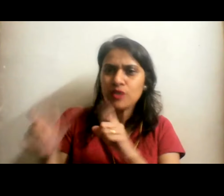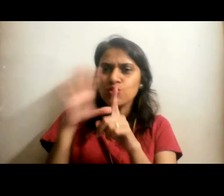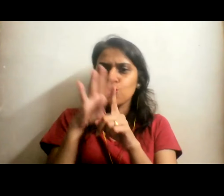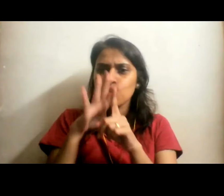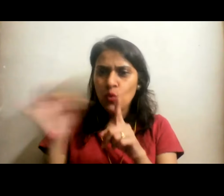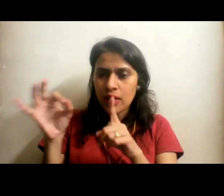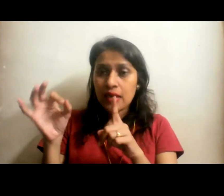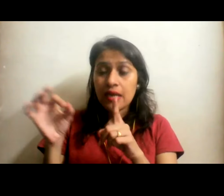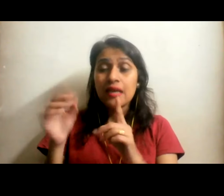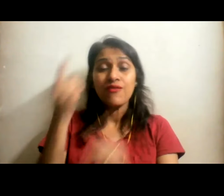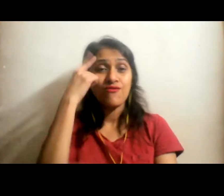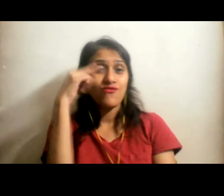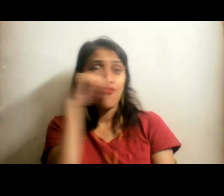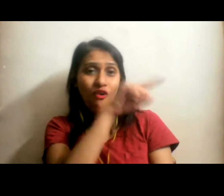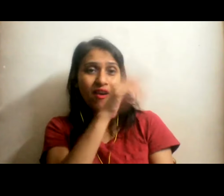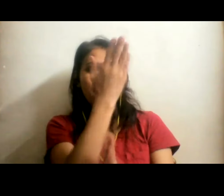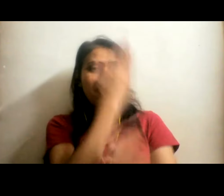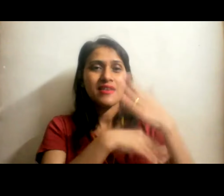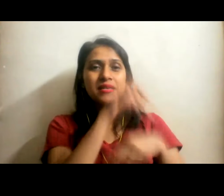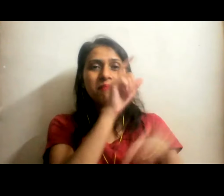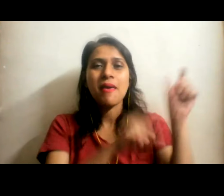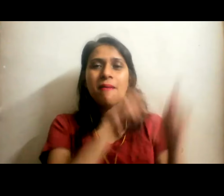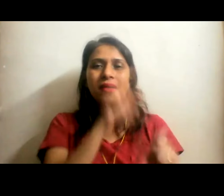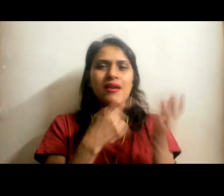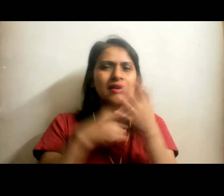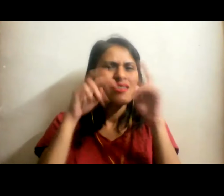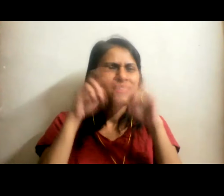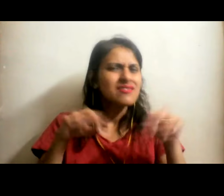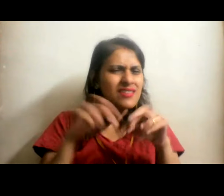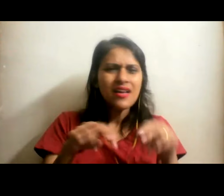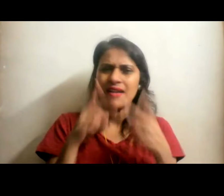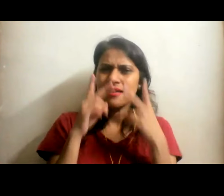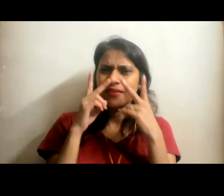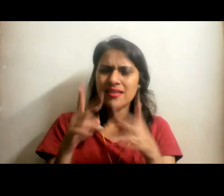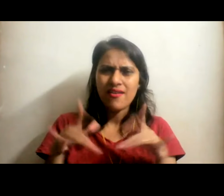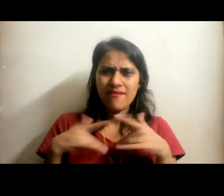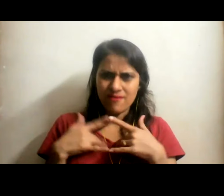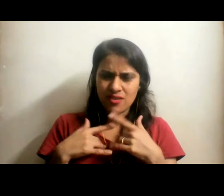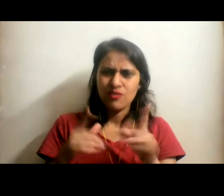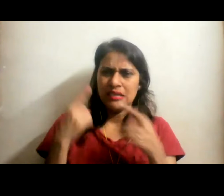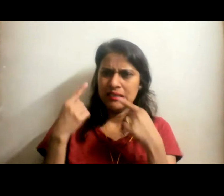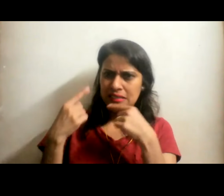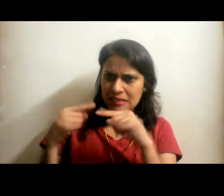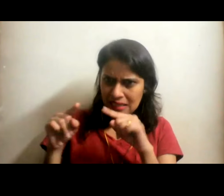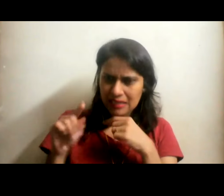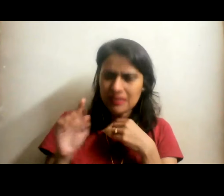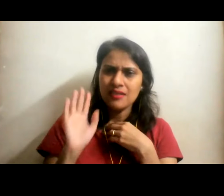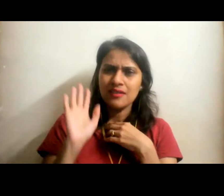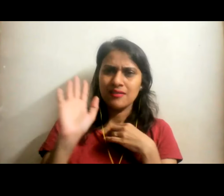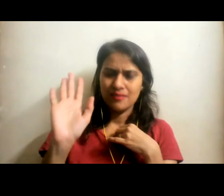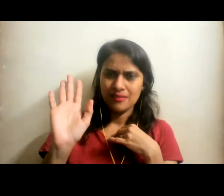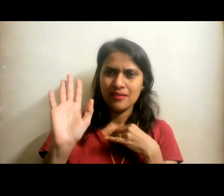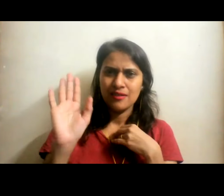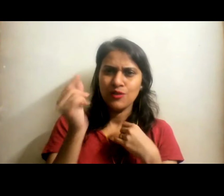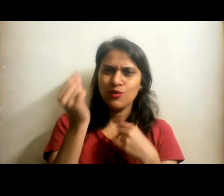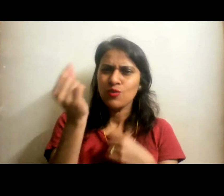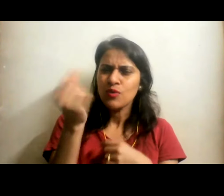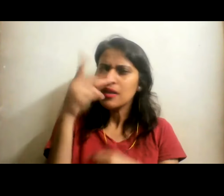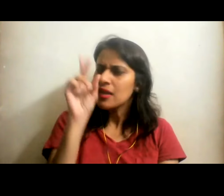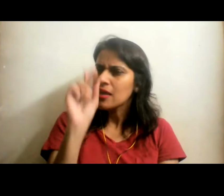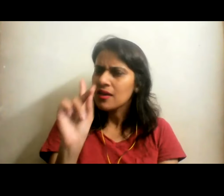disabled research. So they went quite hostile regarding that, and they said I'm that. sorry, Nilaksh, can you please